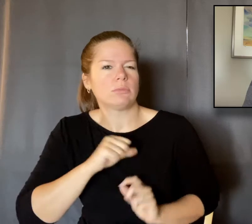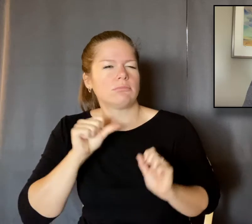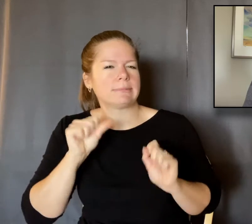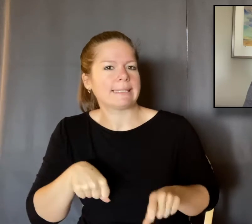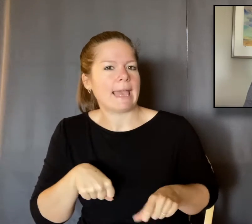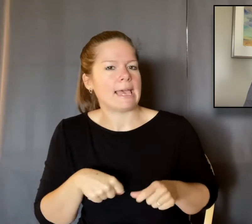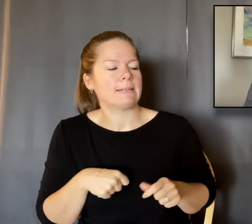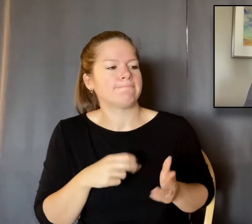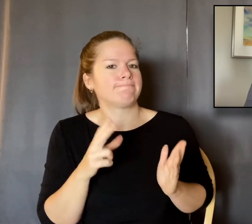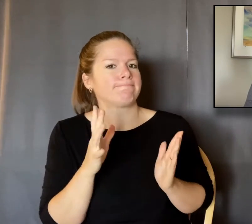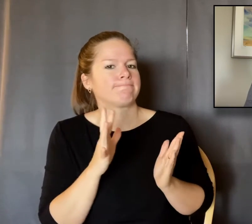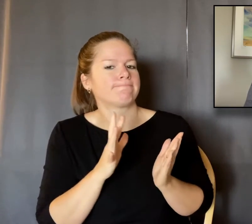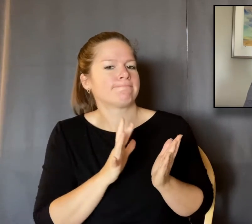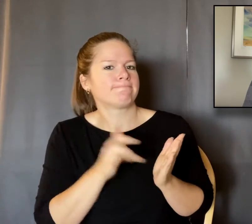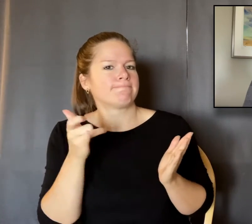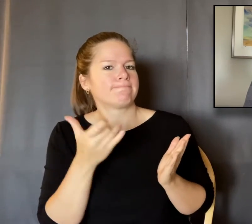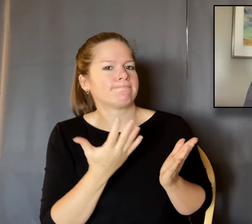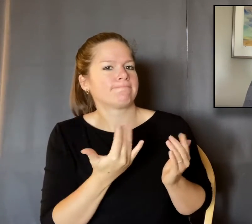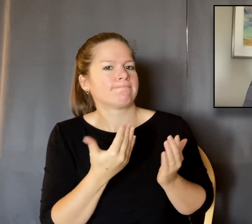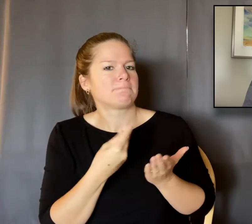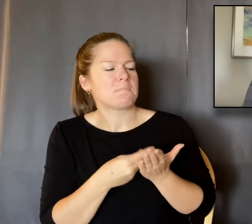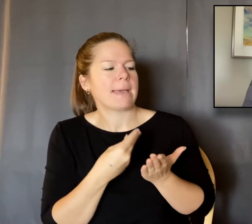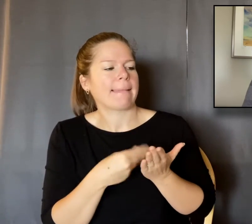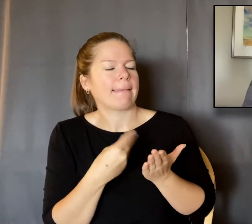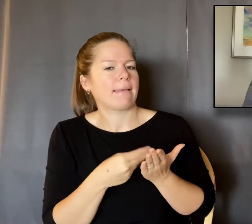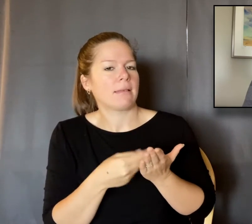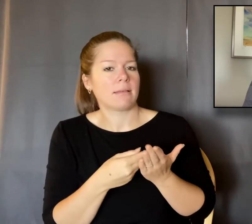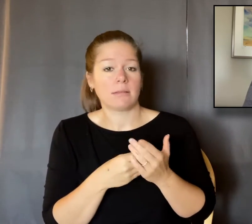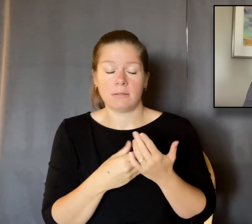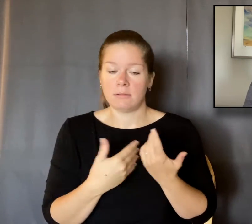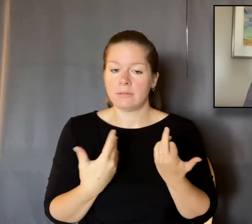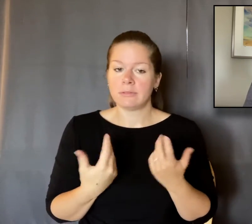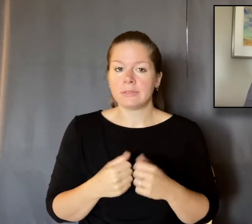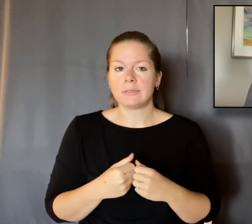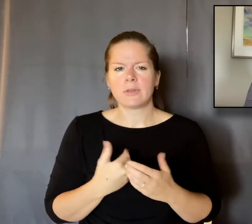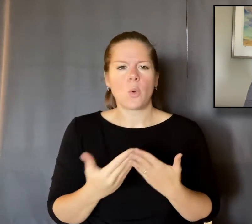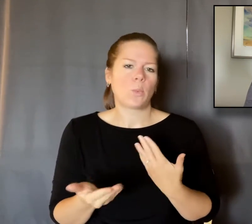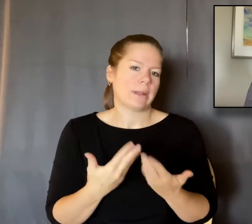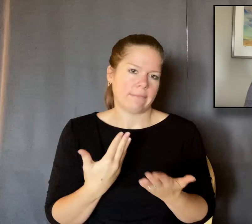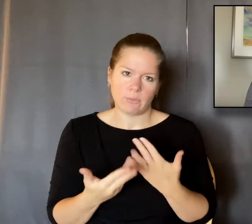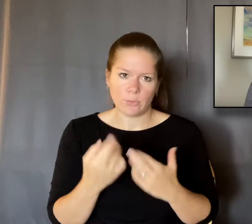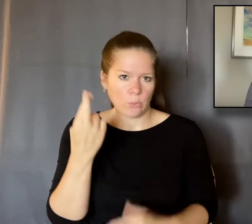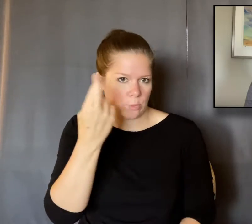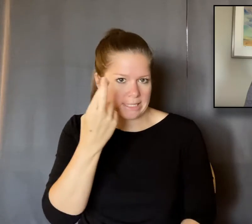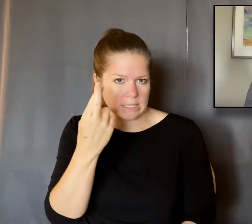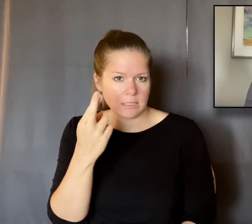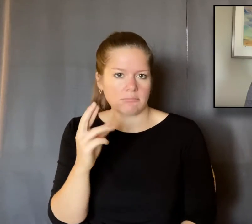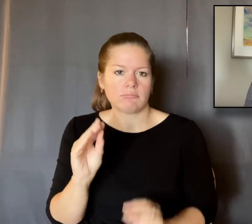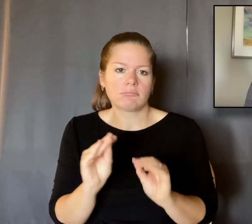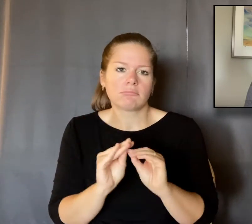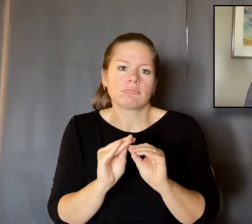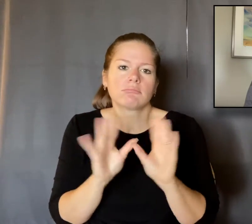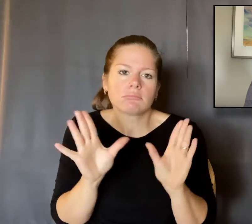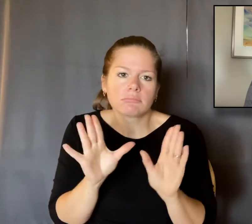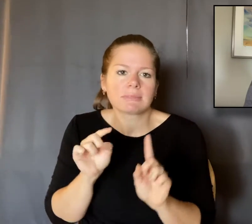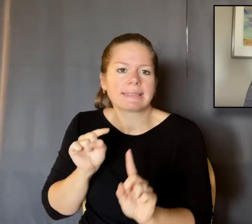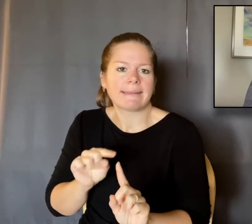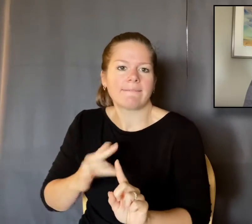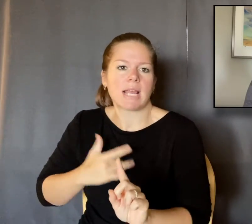bribe your way out of this. Give Felix some pay. Whatever the reason, we see that Felix is